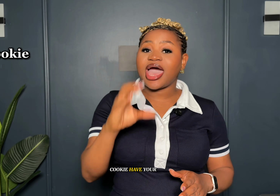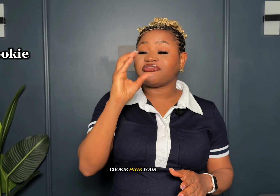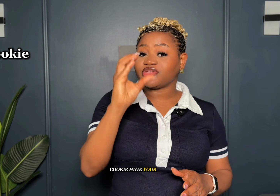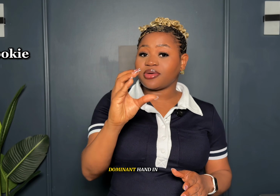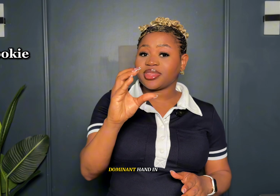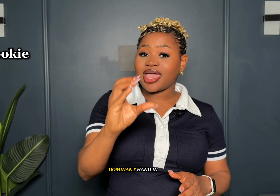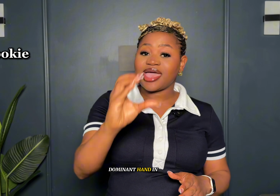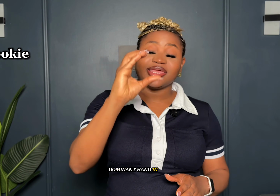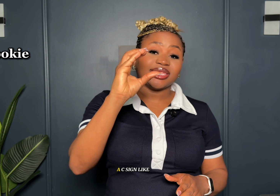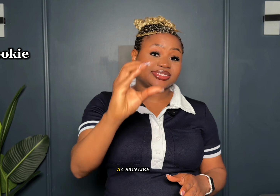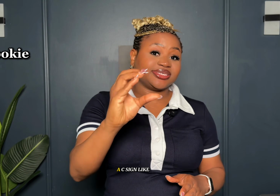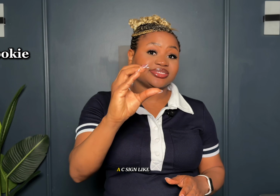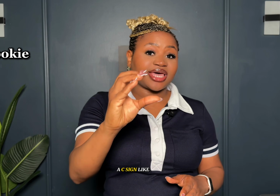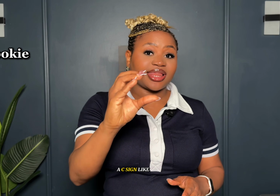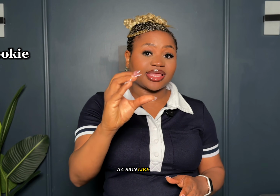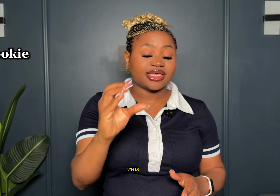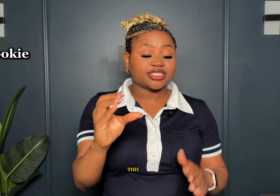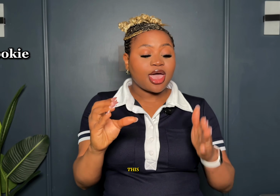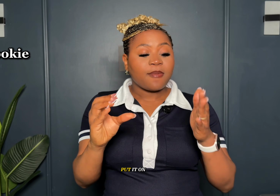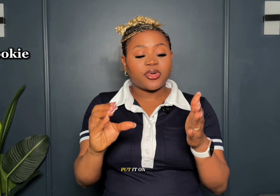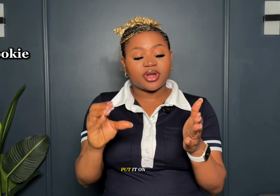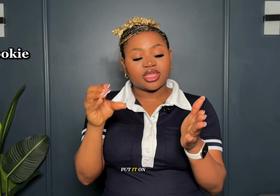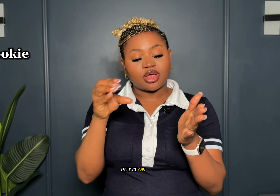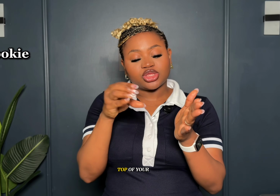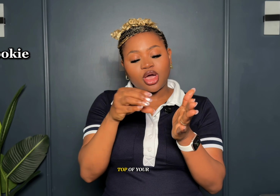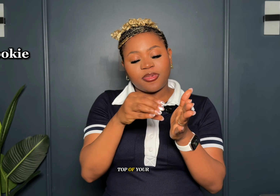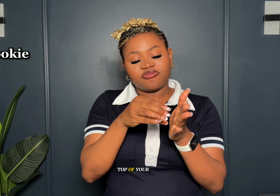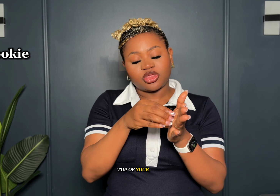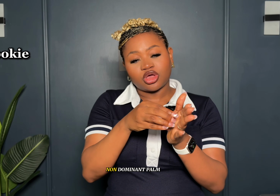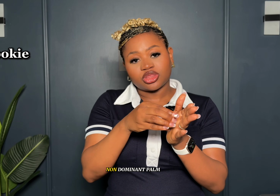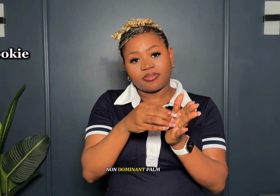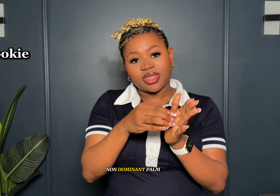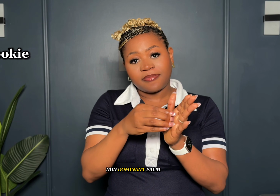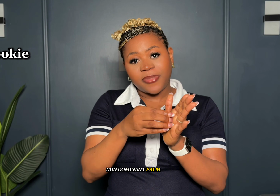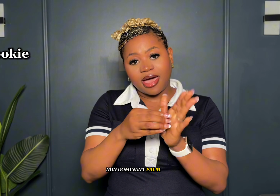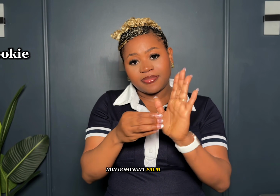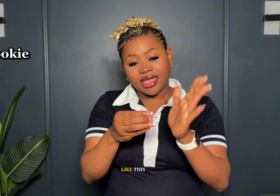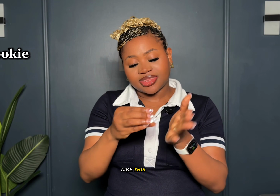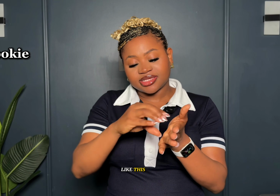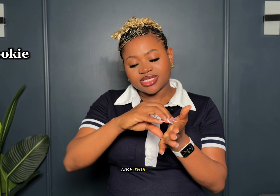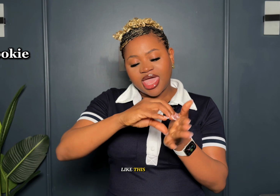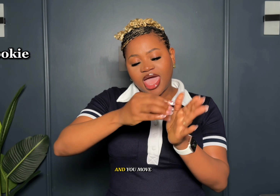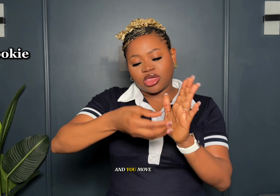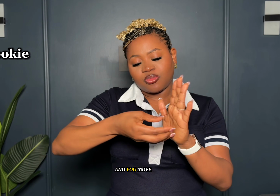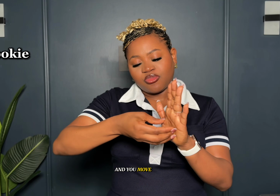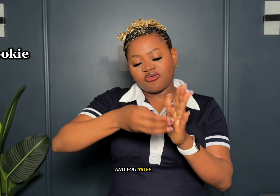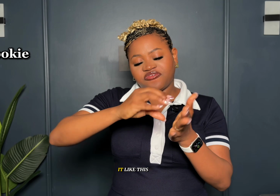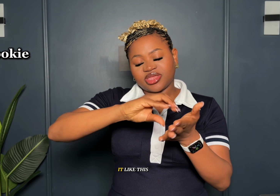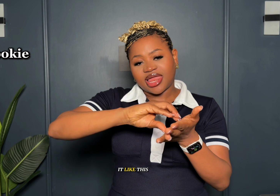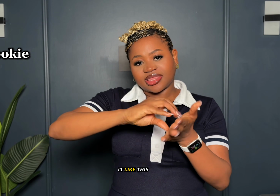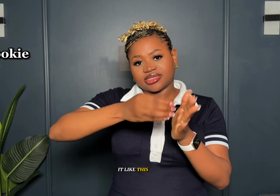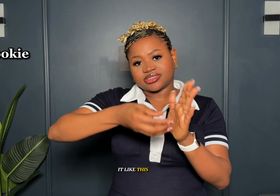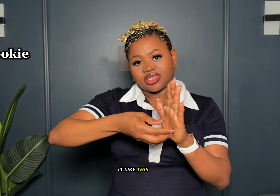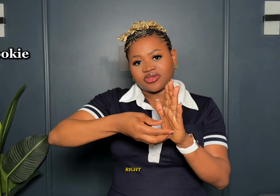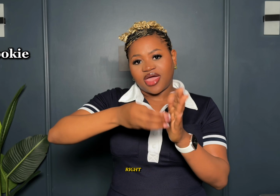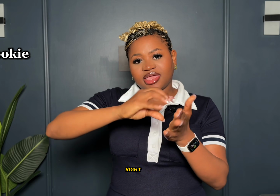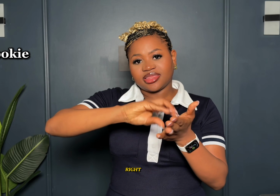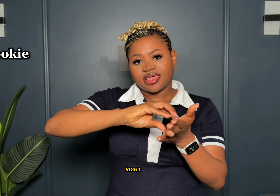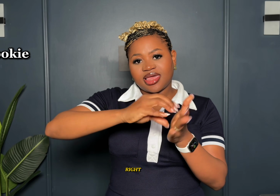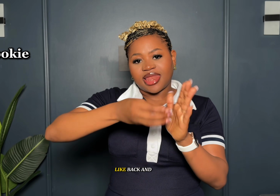your dominant hand in a C sign like this, put it on top of your non-dominant palm like this, and you move it like this, right? Like